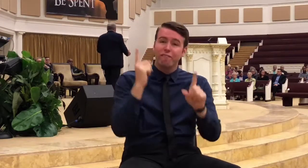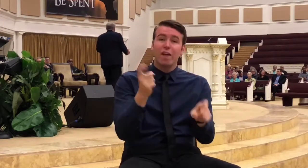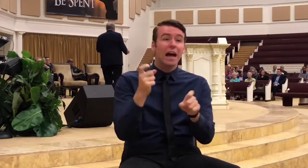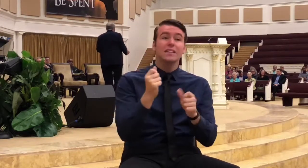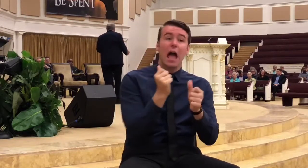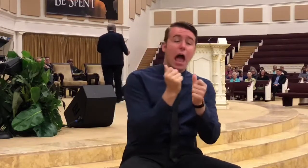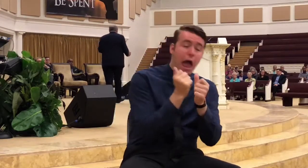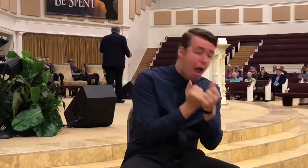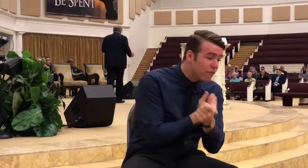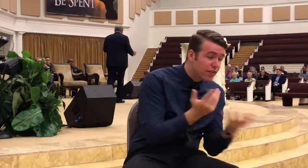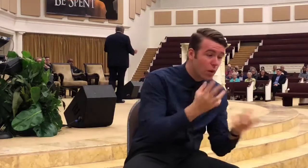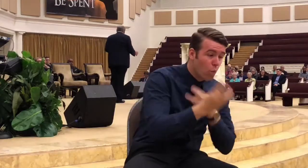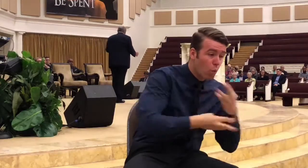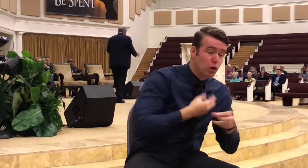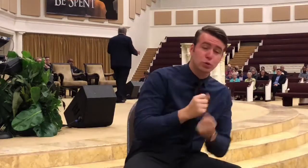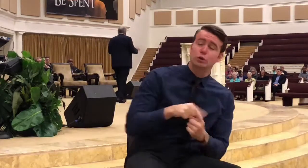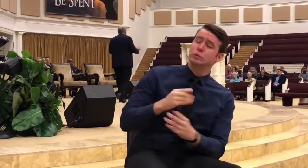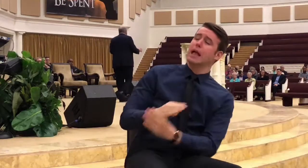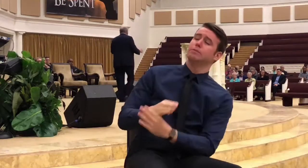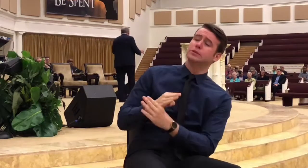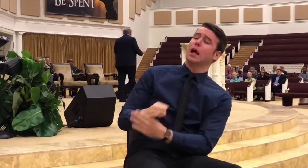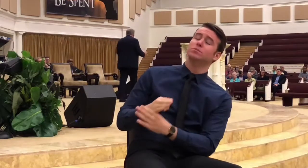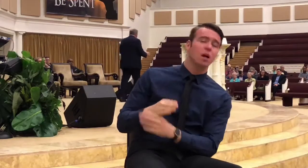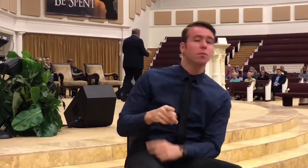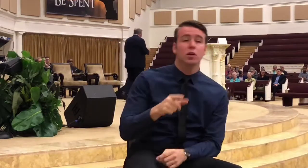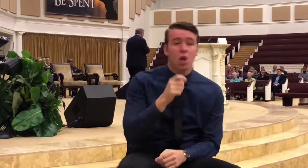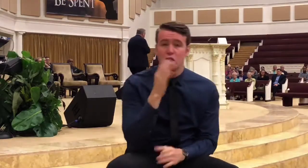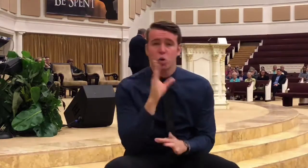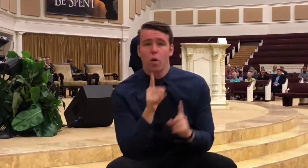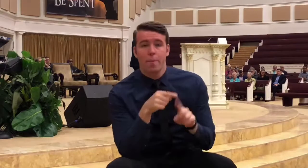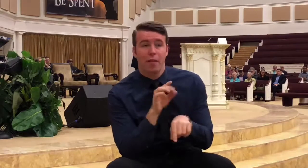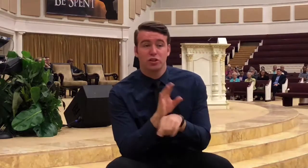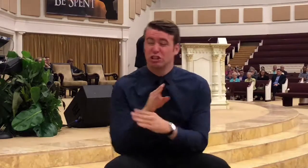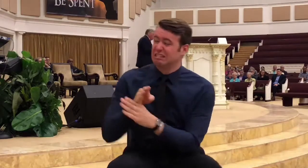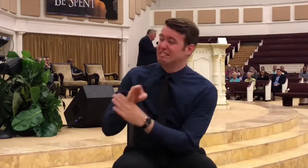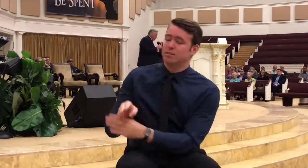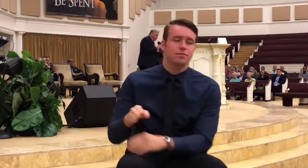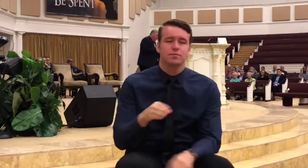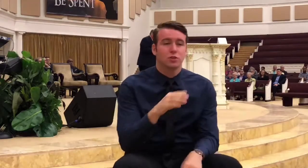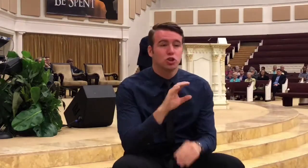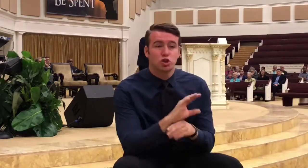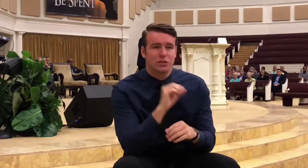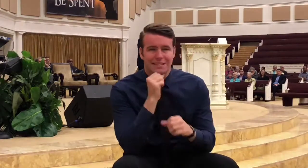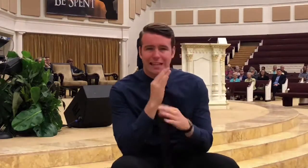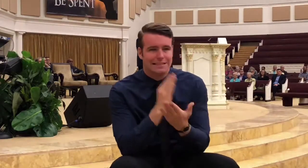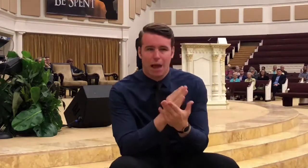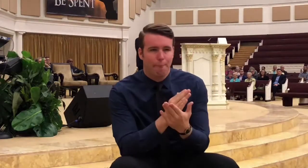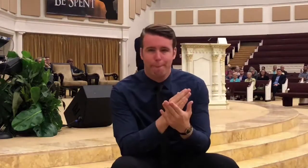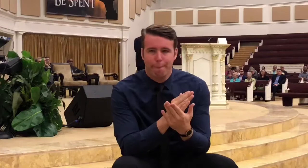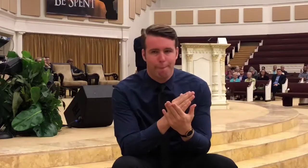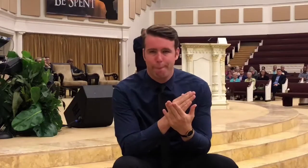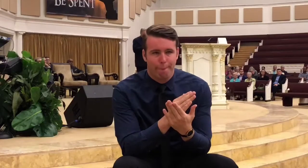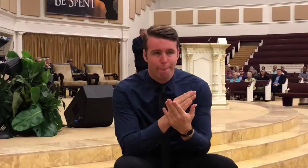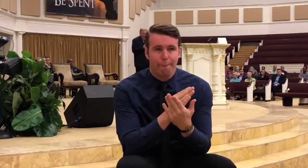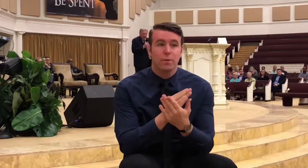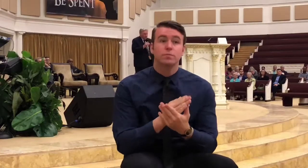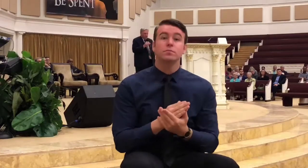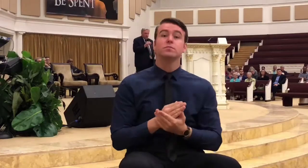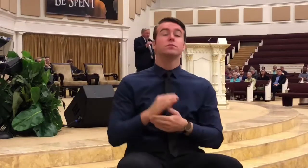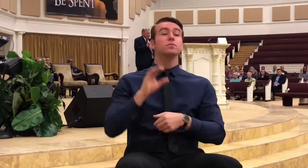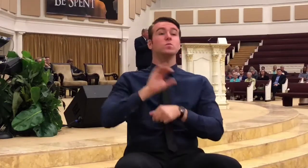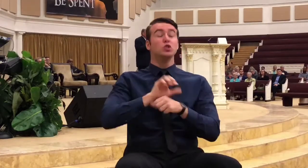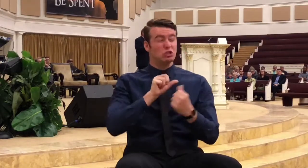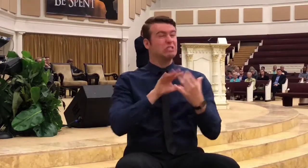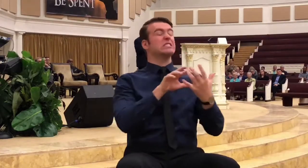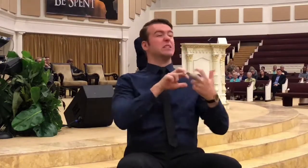every conceivable thing they could to stop it. You don't have to worry about the church getting stopped. It's not going to get stopped. Amen. It may encounter a lot of